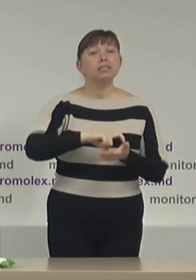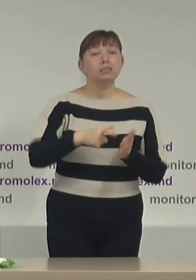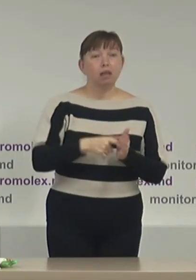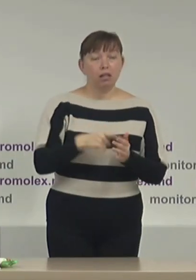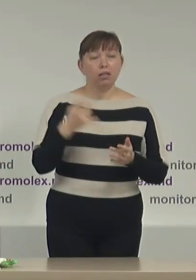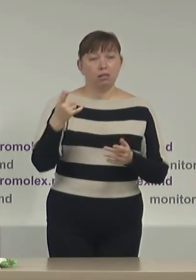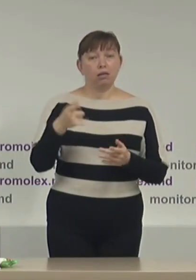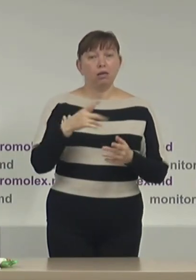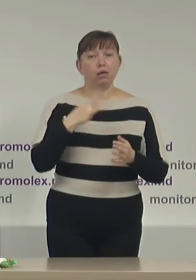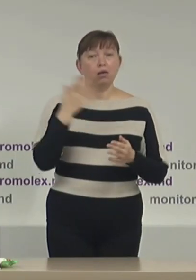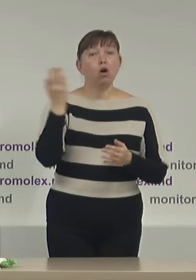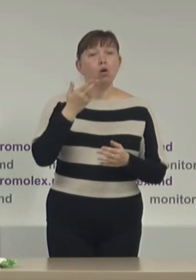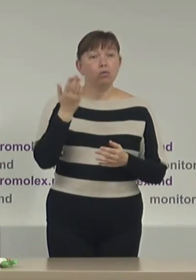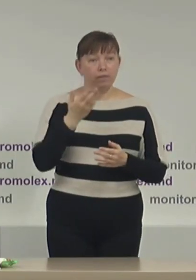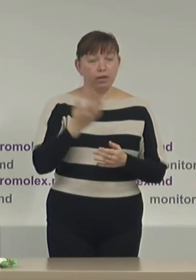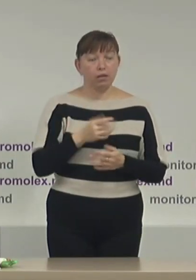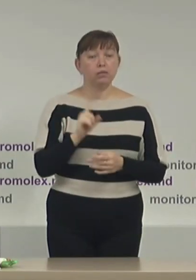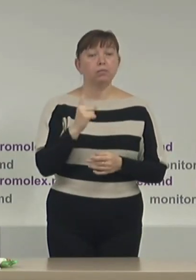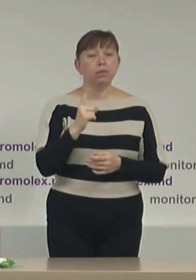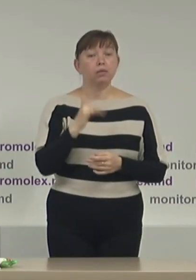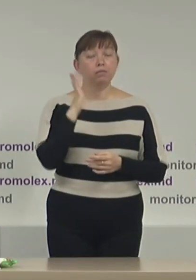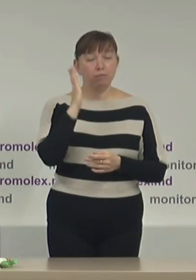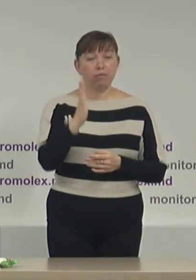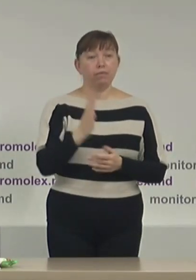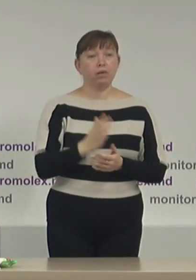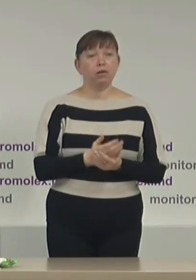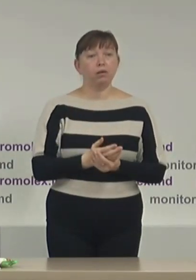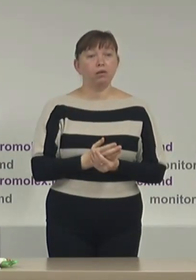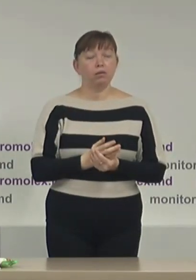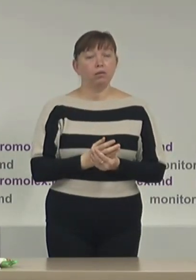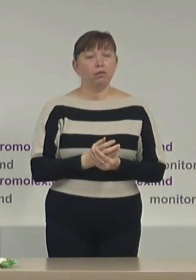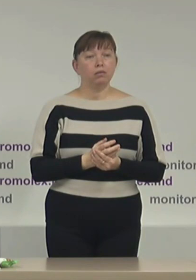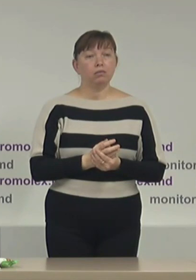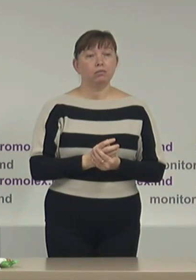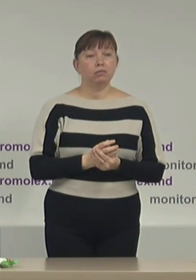the conference room, because